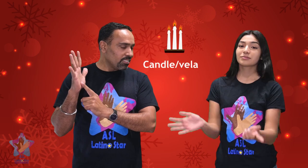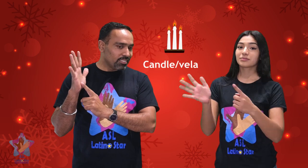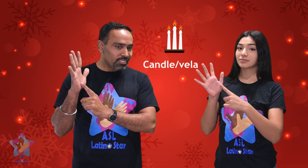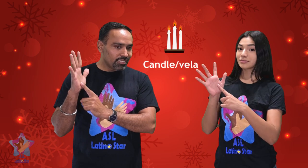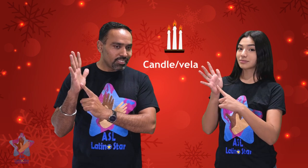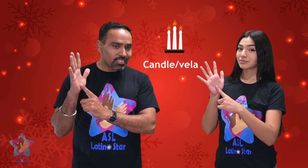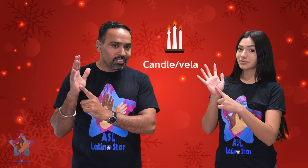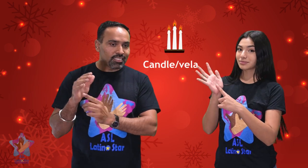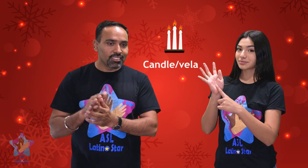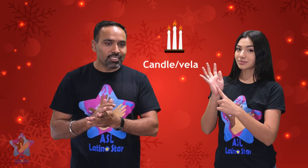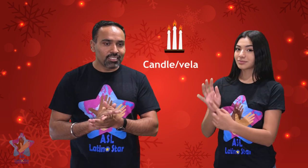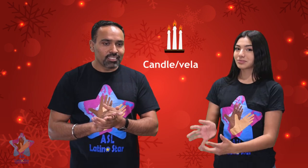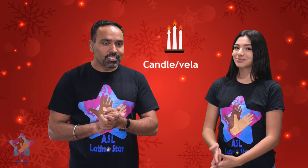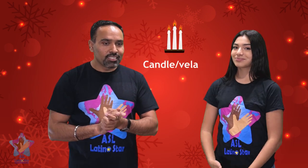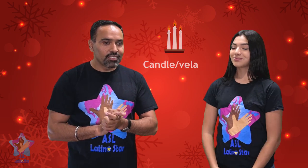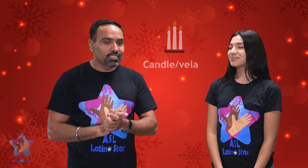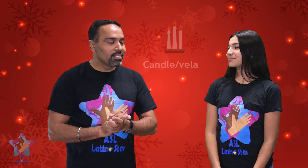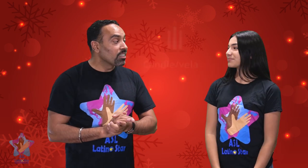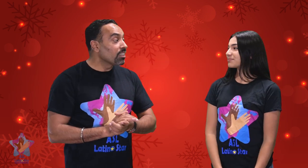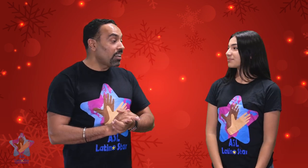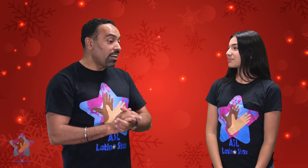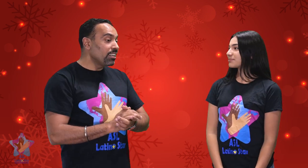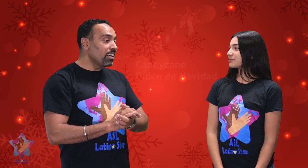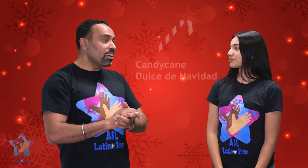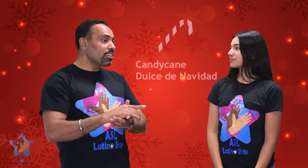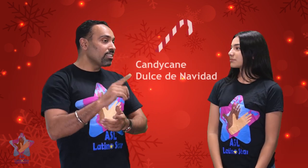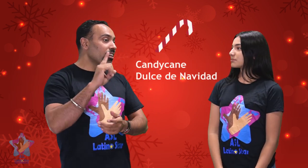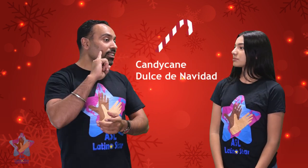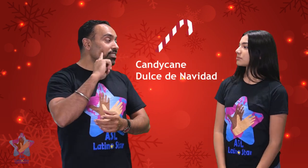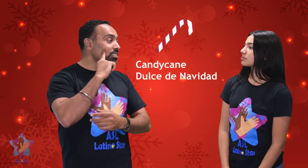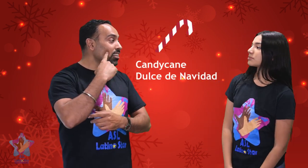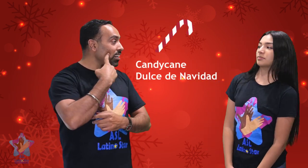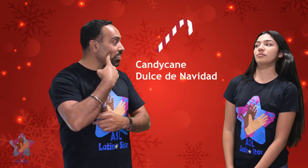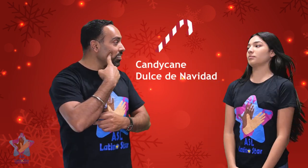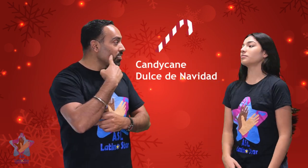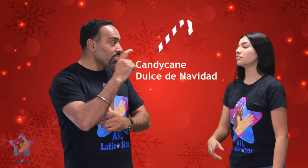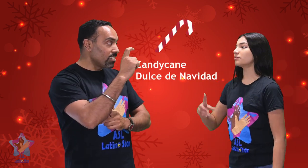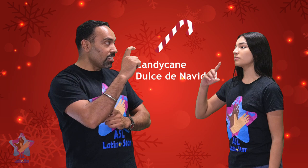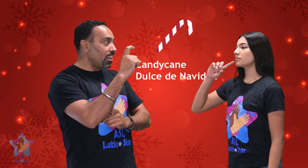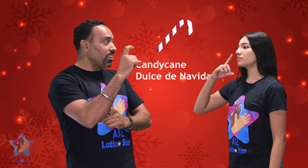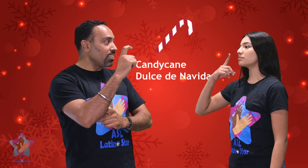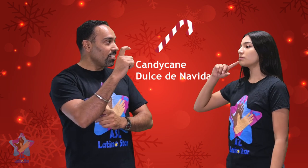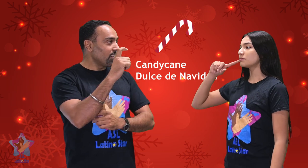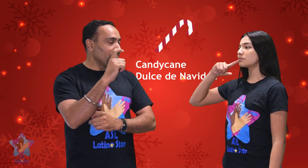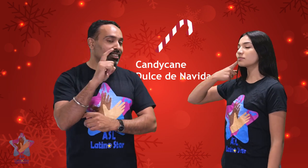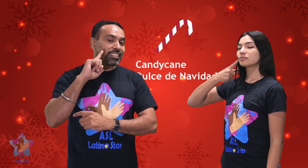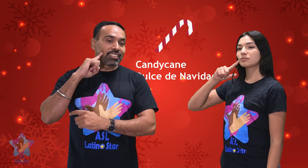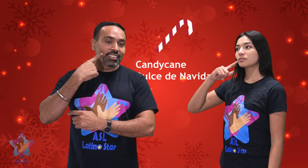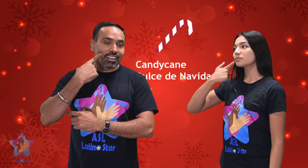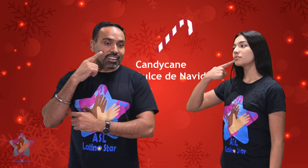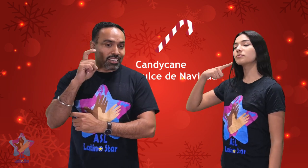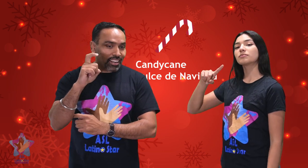Candle. Vela. Candy can. Like this is candy. This is cane. Candy can.